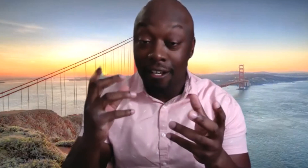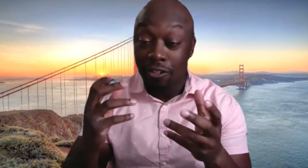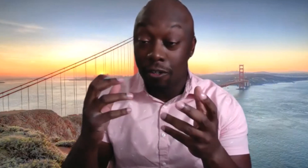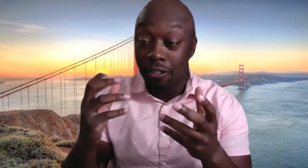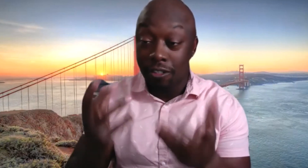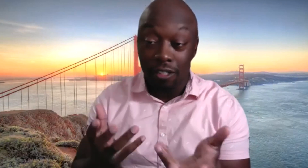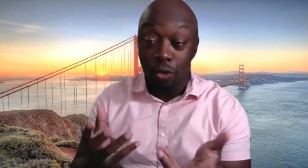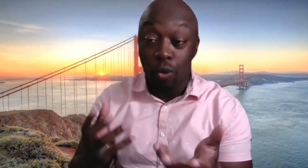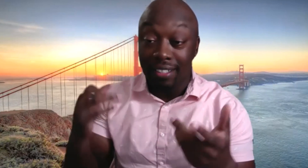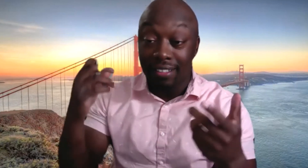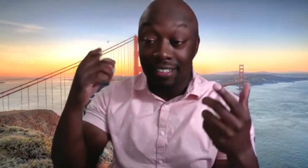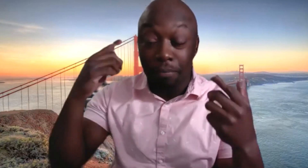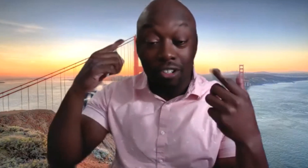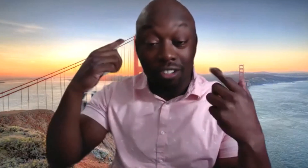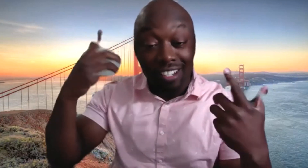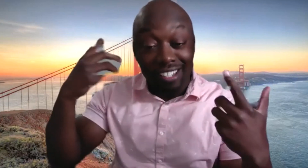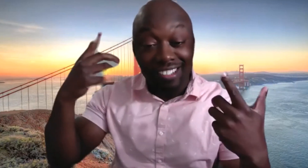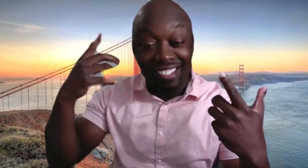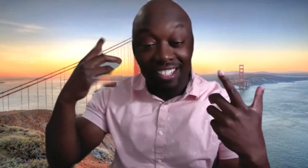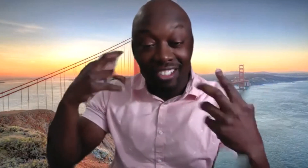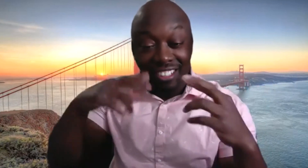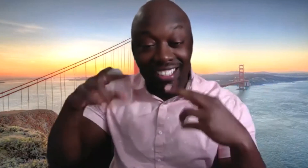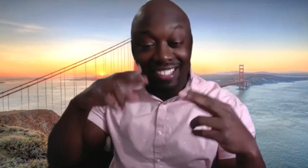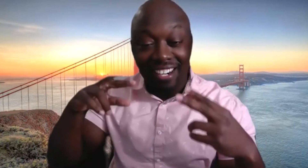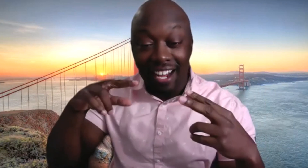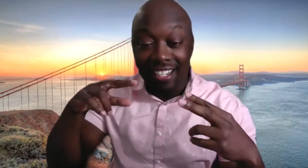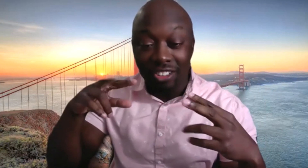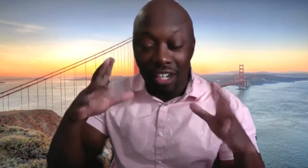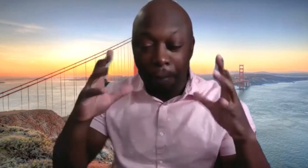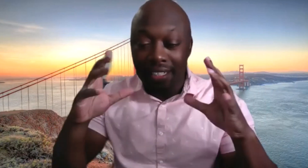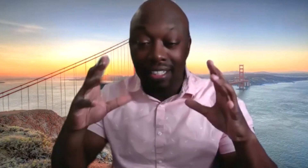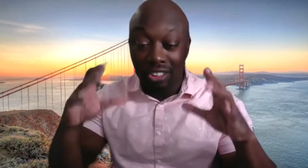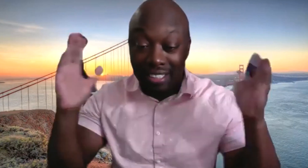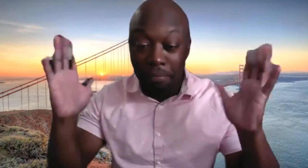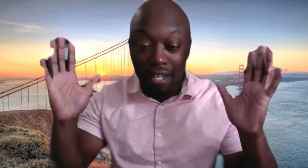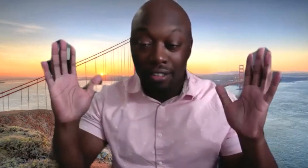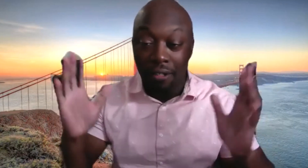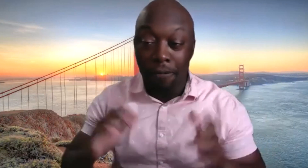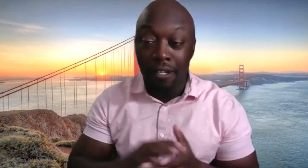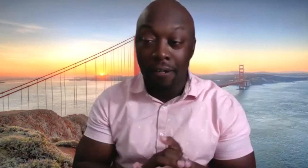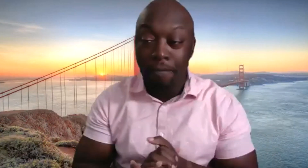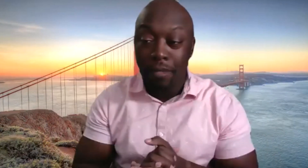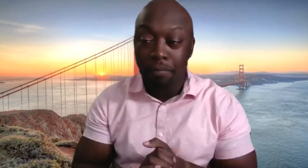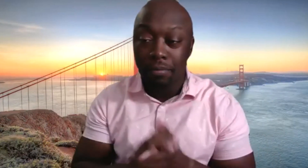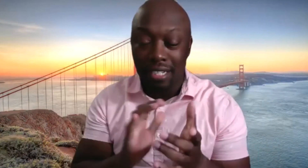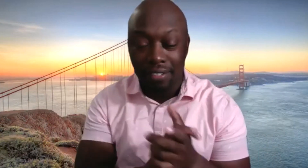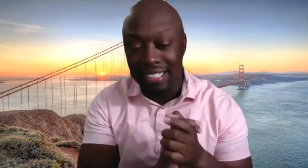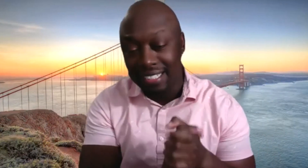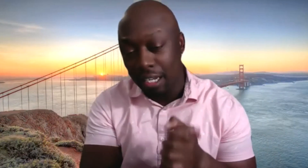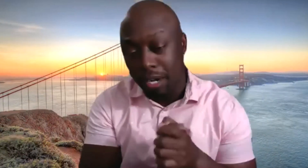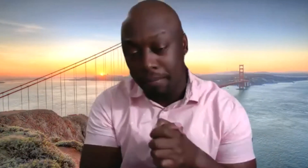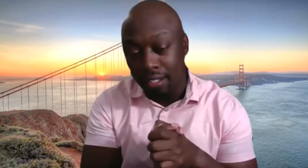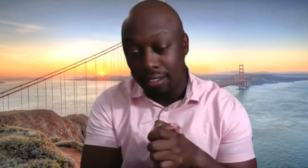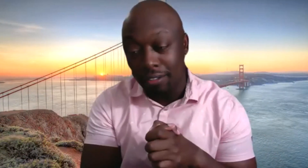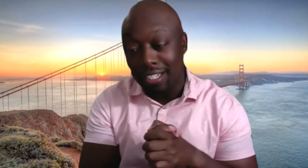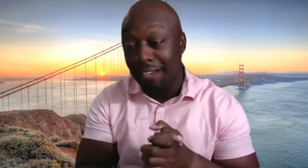see your little one, something will click. You'll see it in their eyes. Try to pay attention. That's a milestone. Definitely